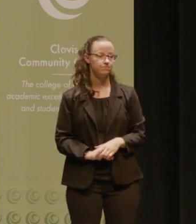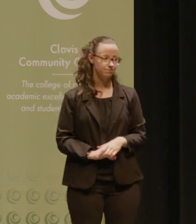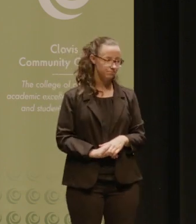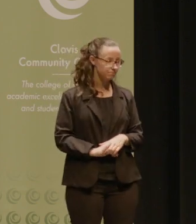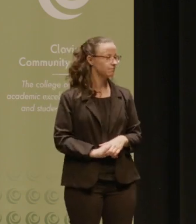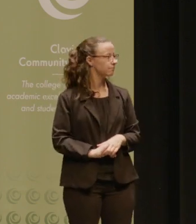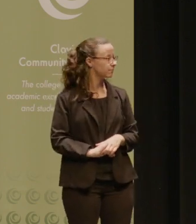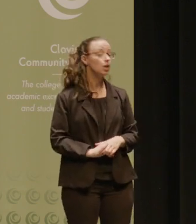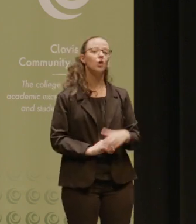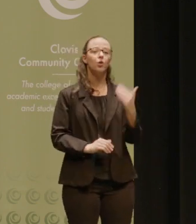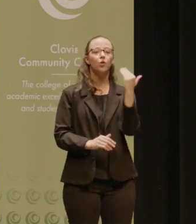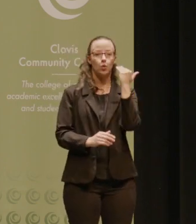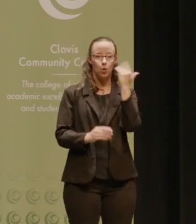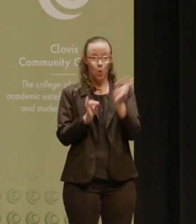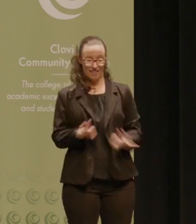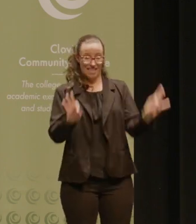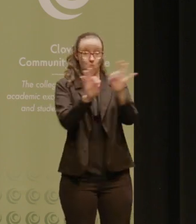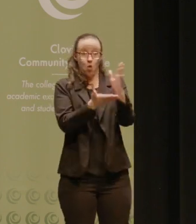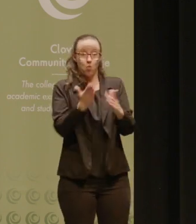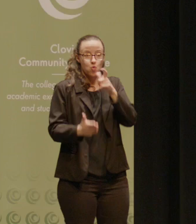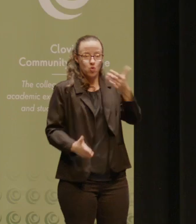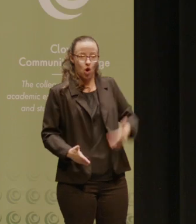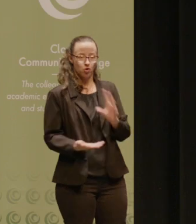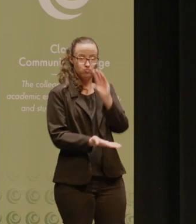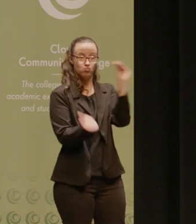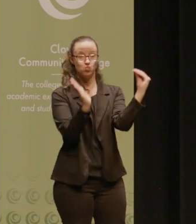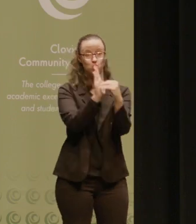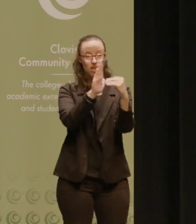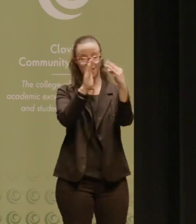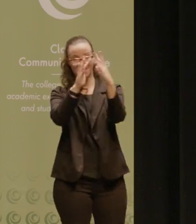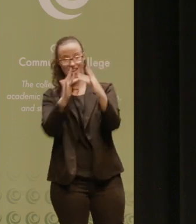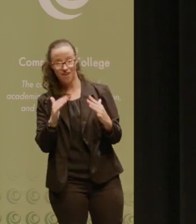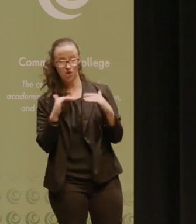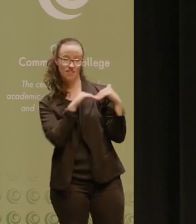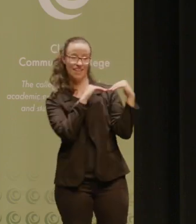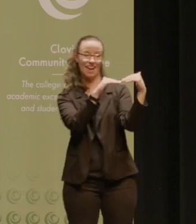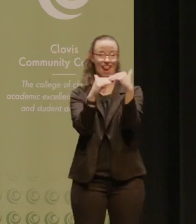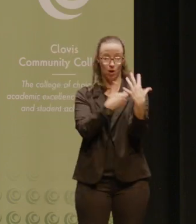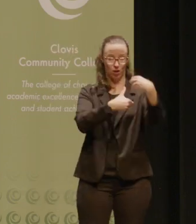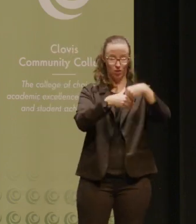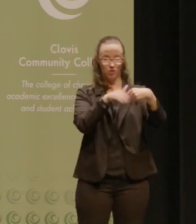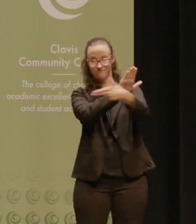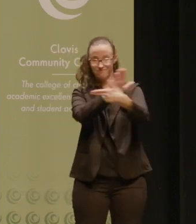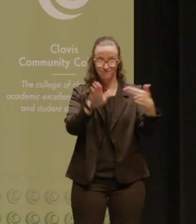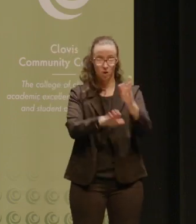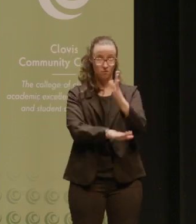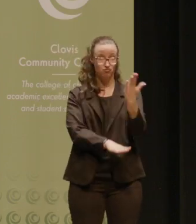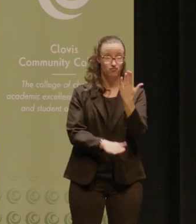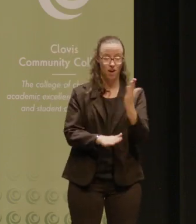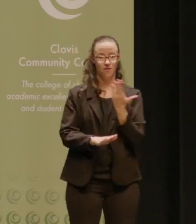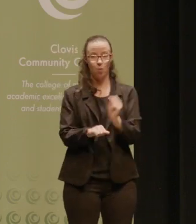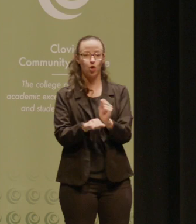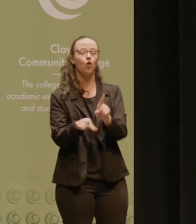an inaugural part of who we are to put diversity, equity, and inclusion at the center of our work, and dare I say